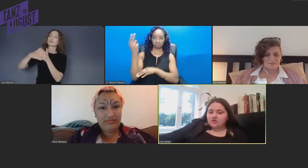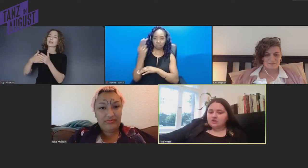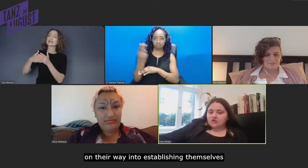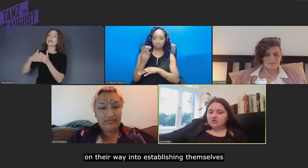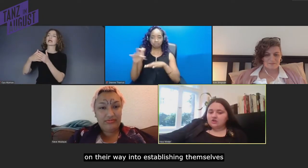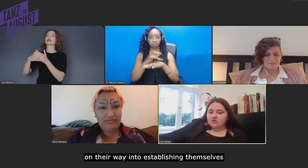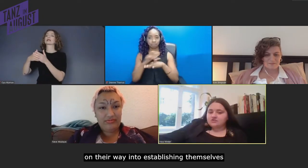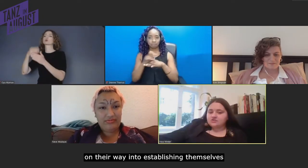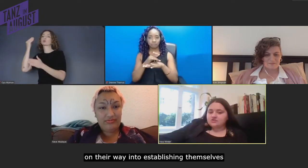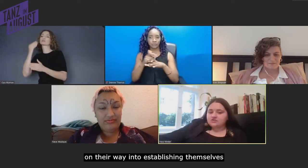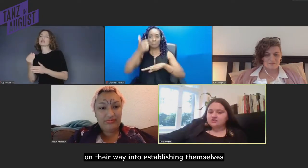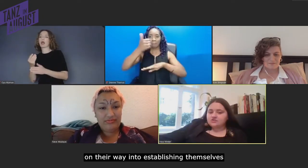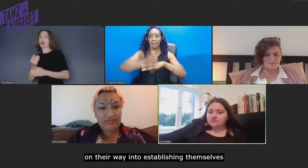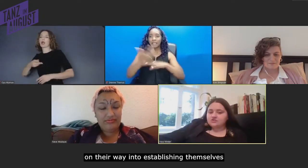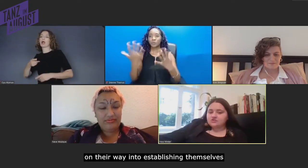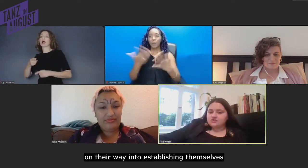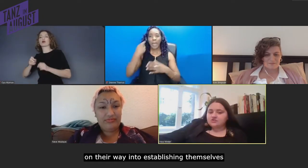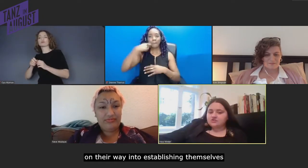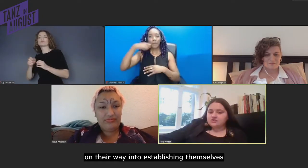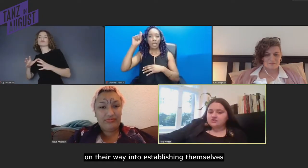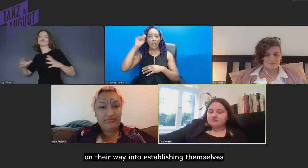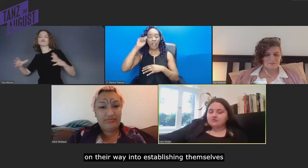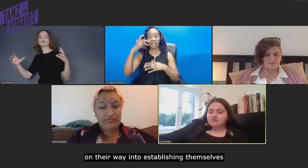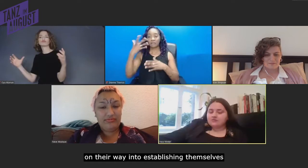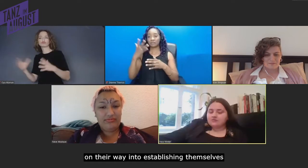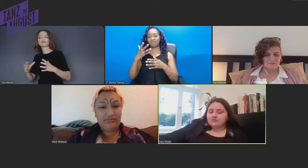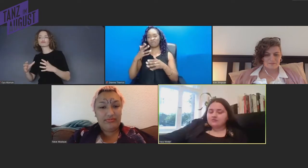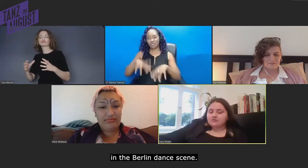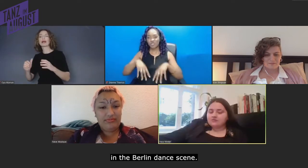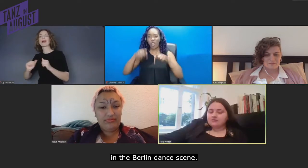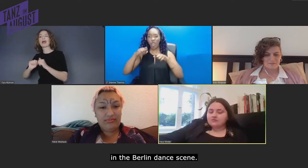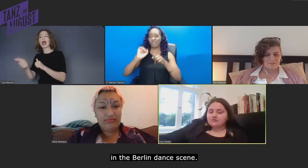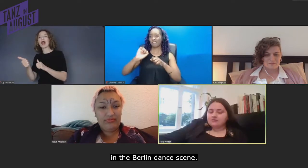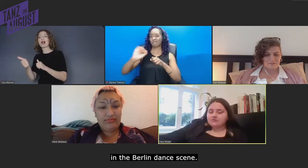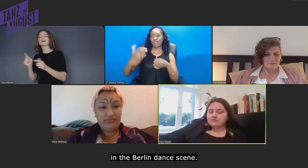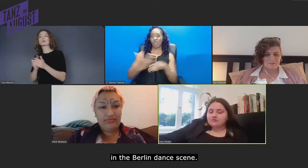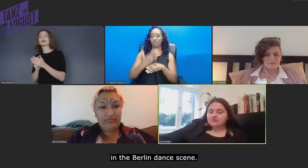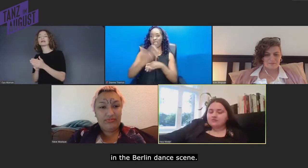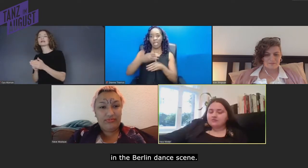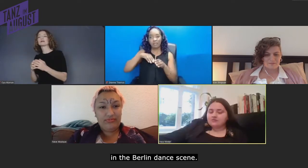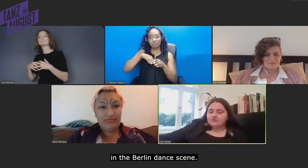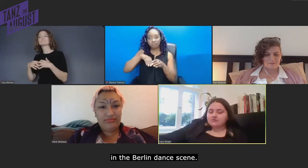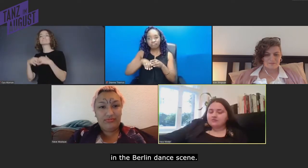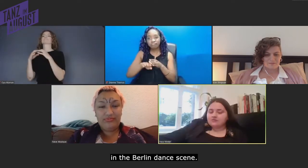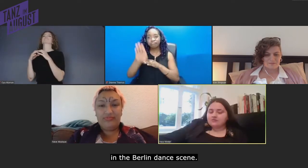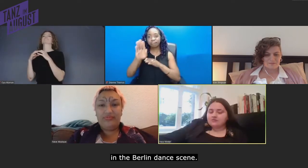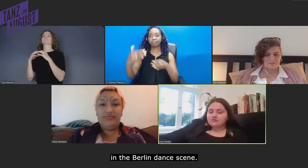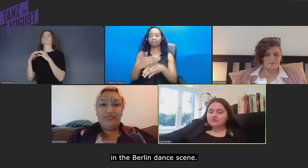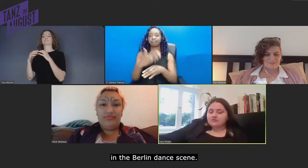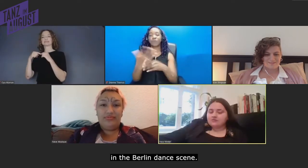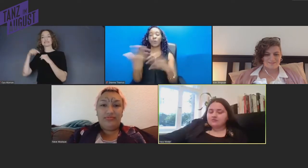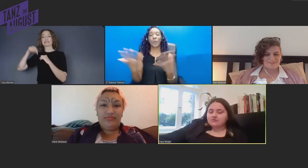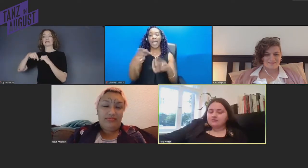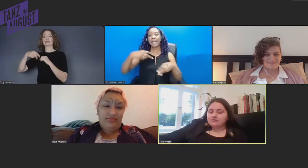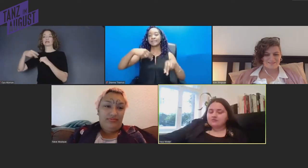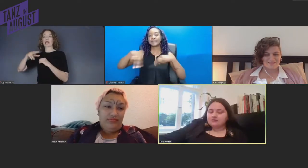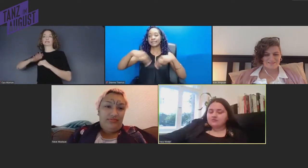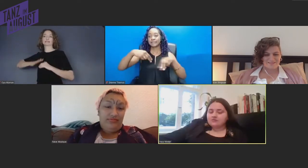on their way into establishing themselves in the Berlin dance scene.